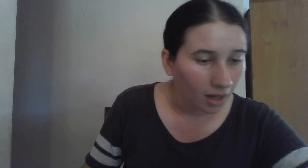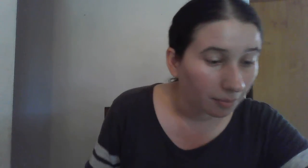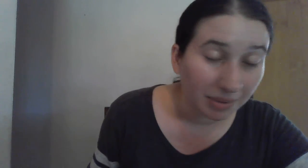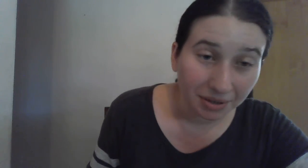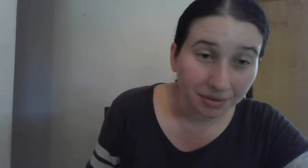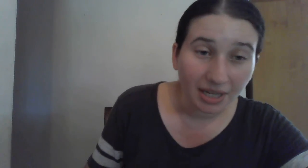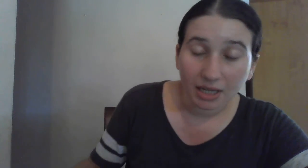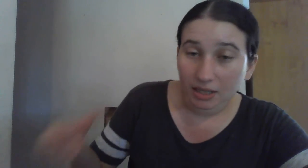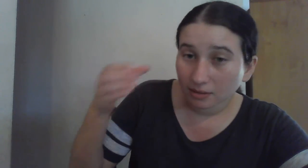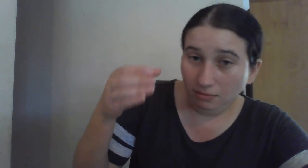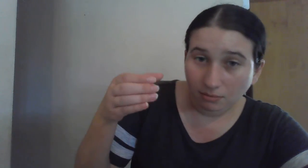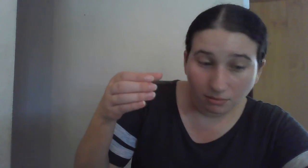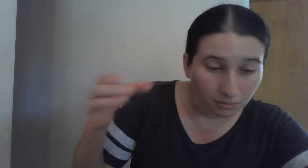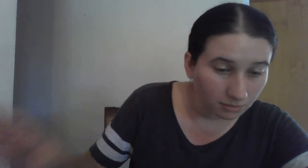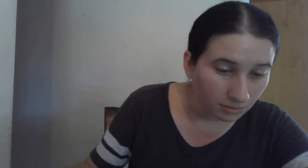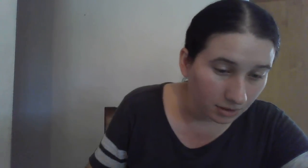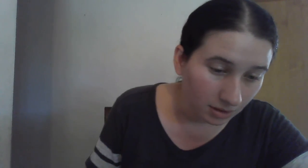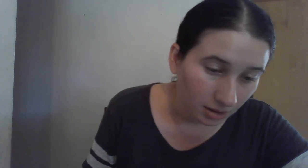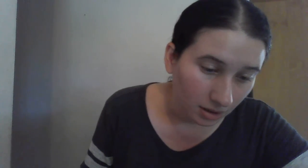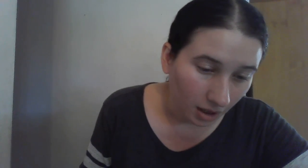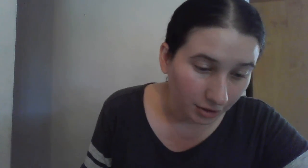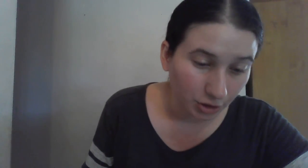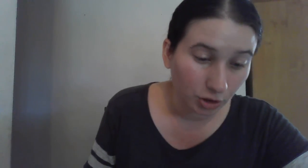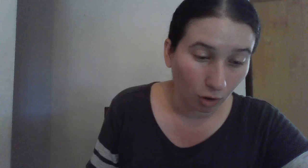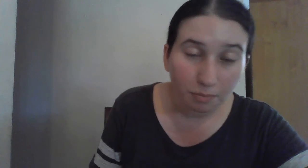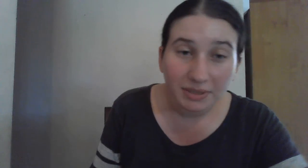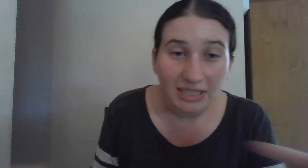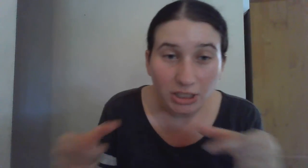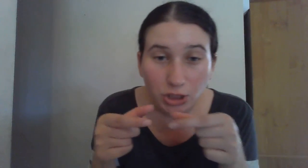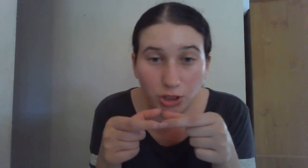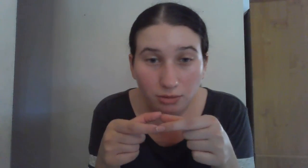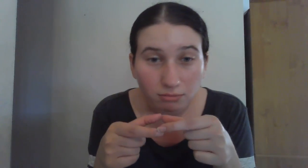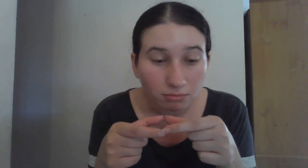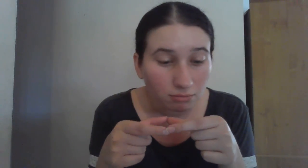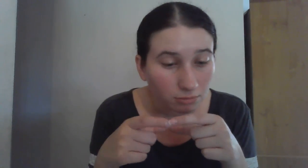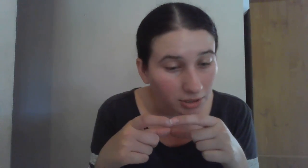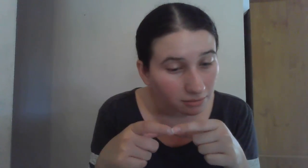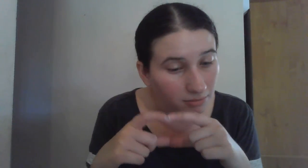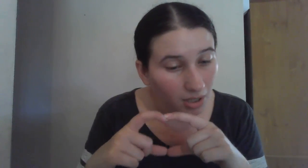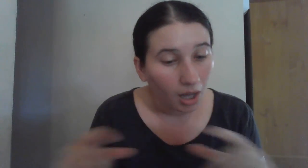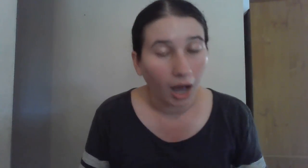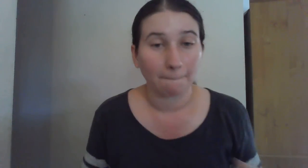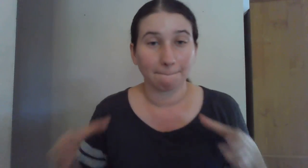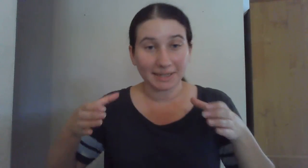A beer can. A soap dish. Right? A